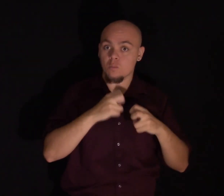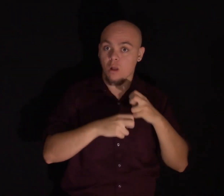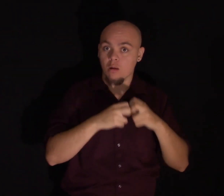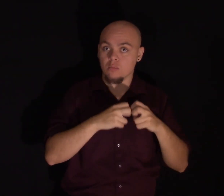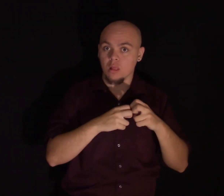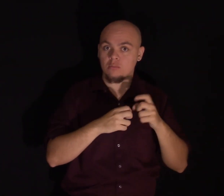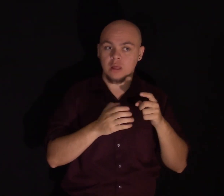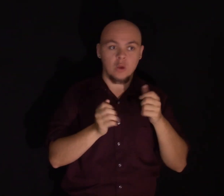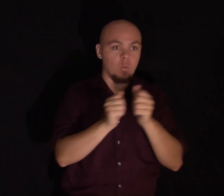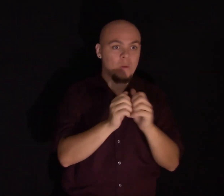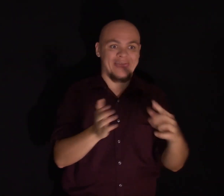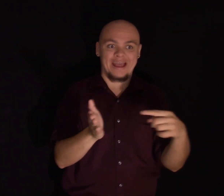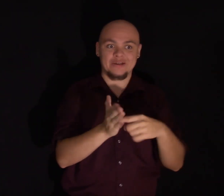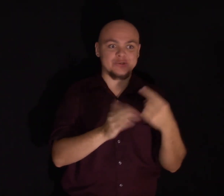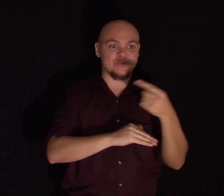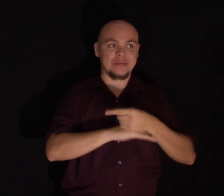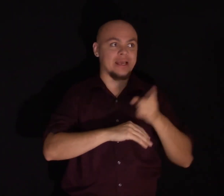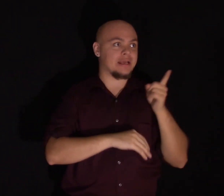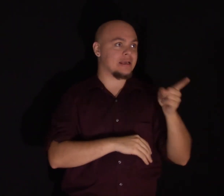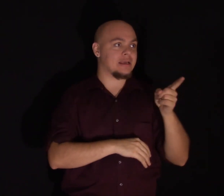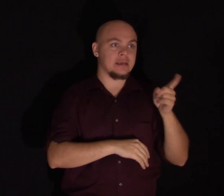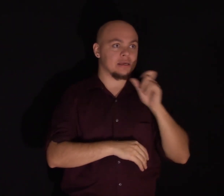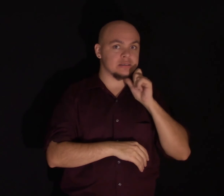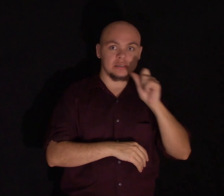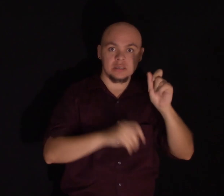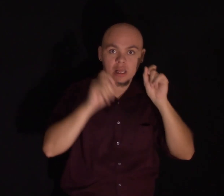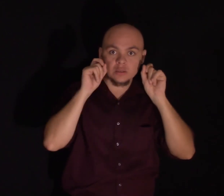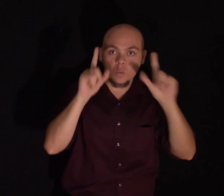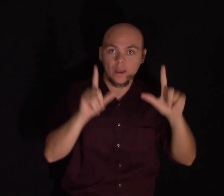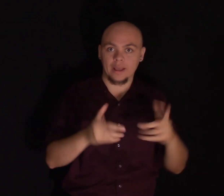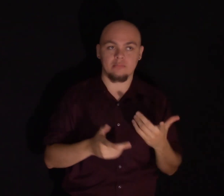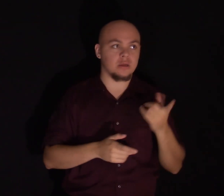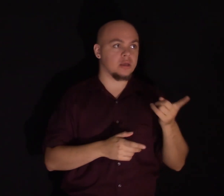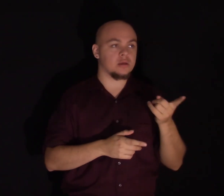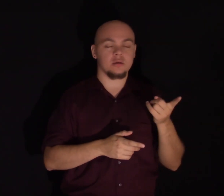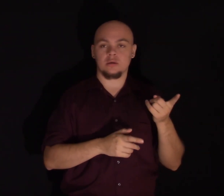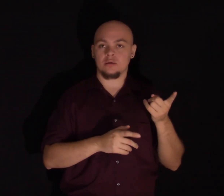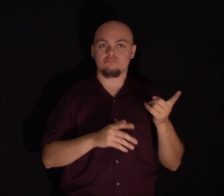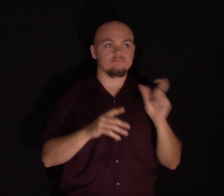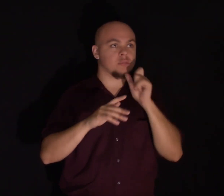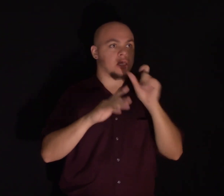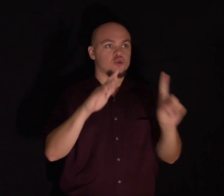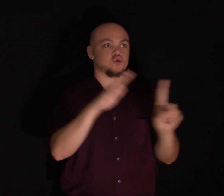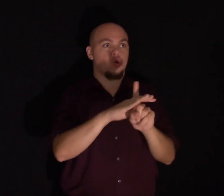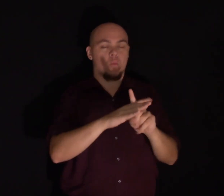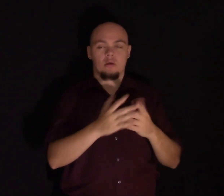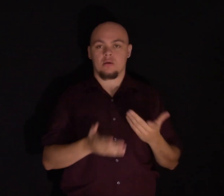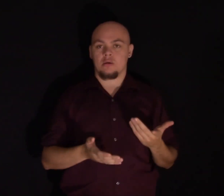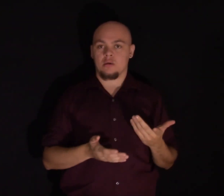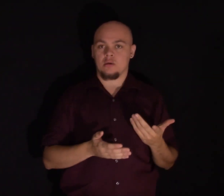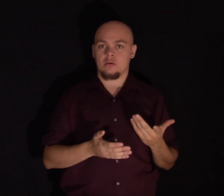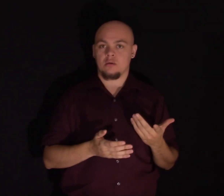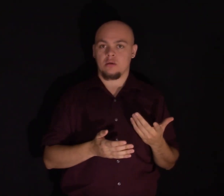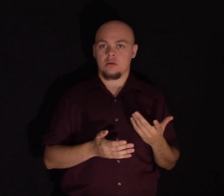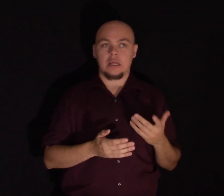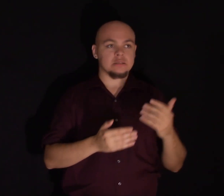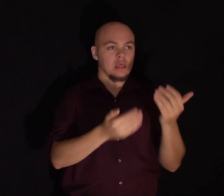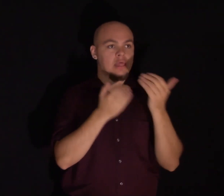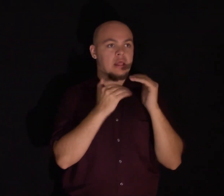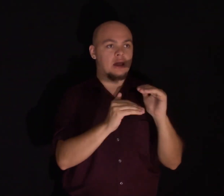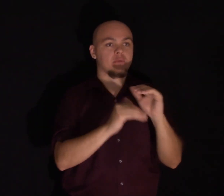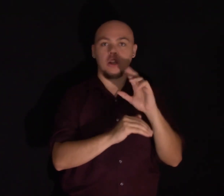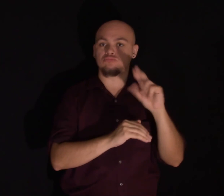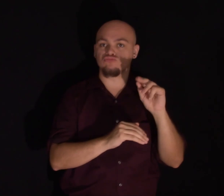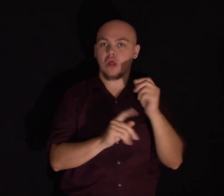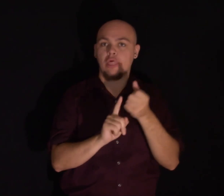non-deadline situations the panic monster doesn't show up he's nothing to wake up for so the effects of procrastination they're not contained they just extend